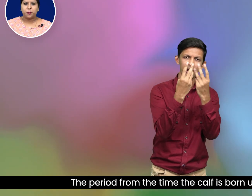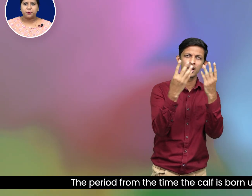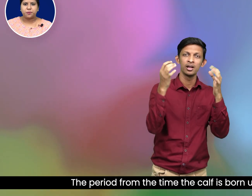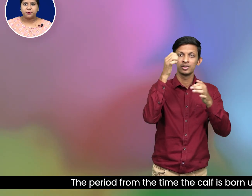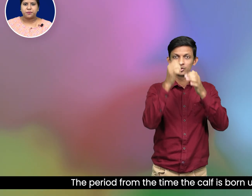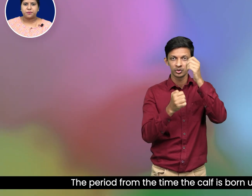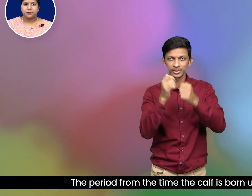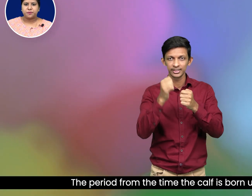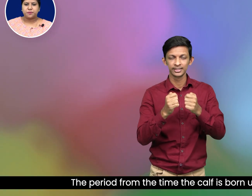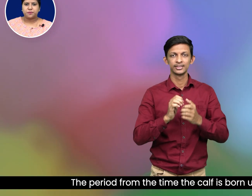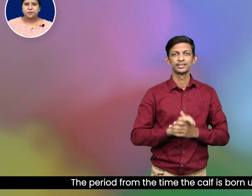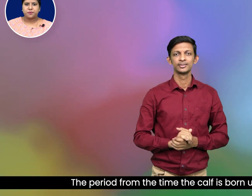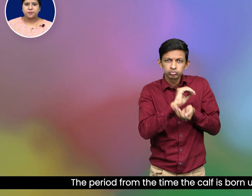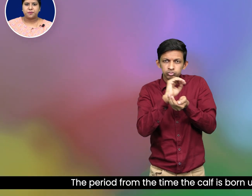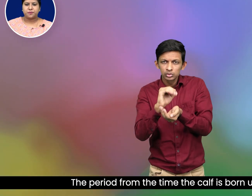cow